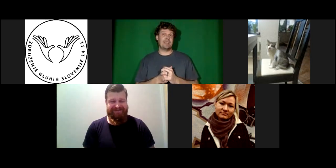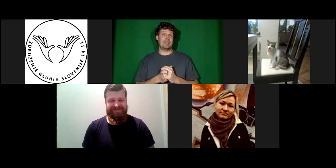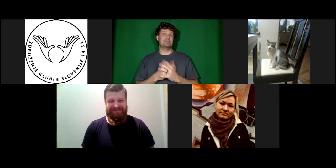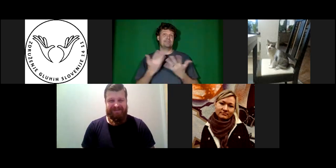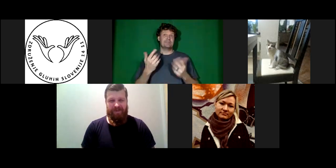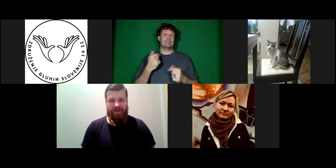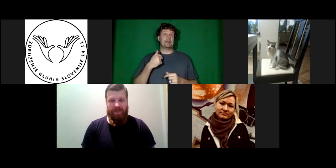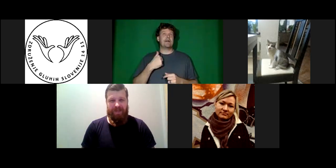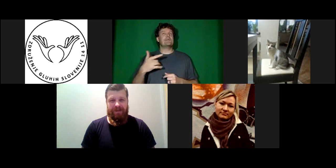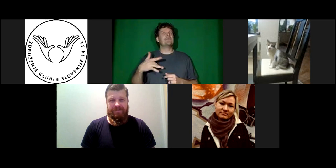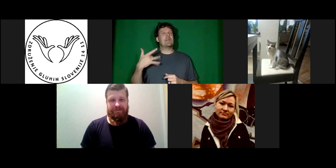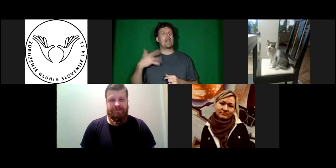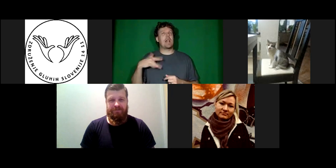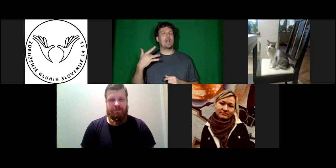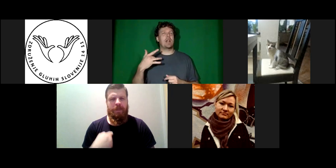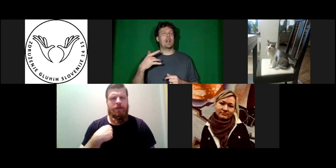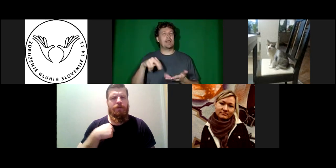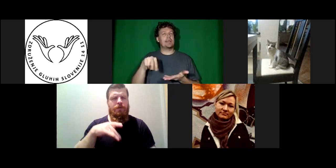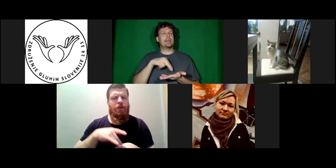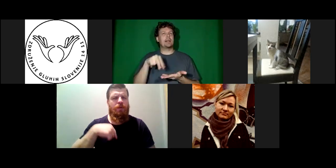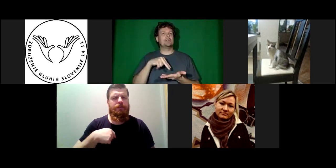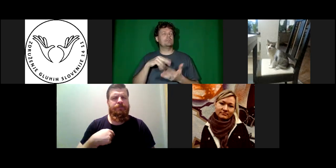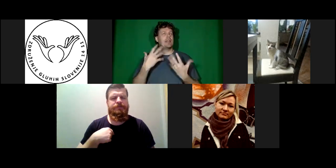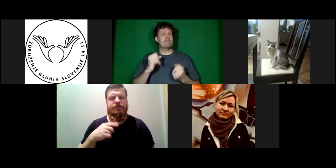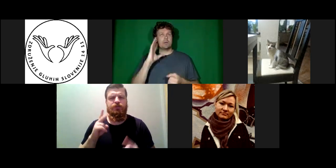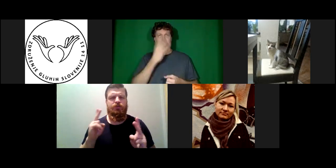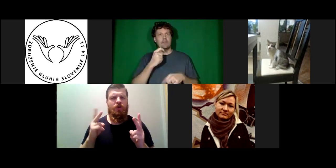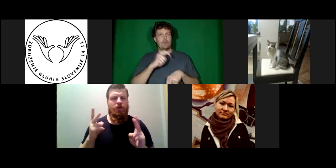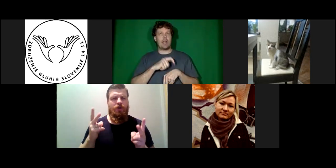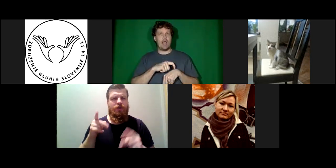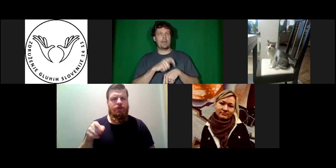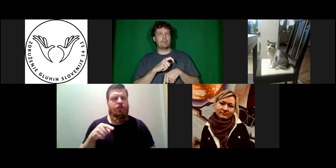And again, showing that deaf people can do everything.